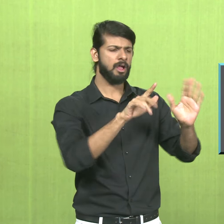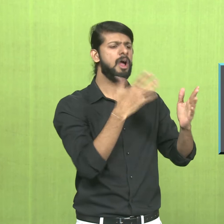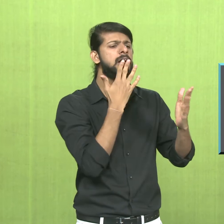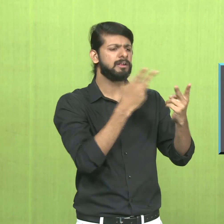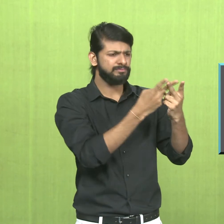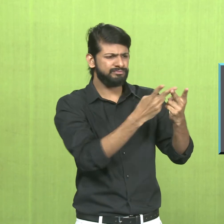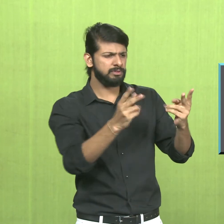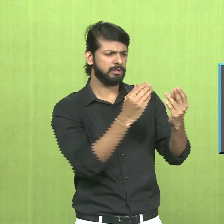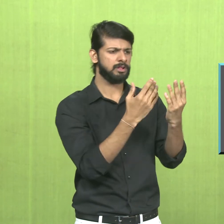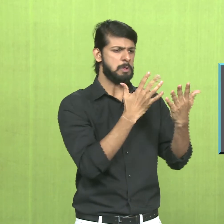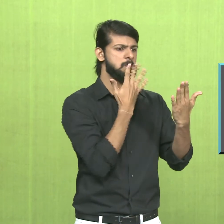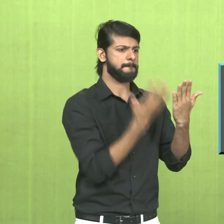Then you have special shade